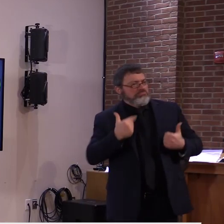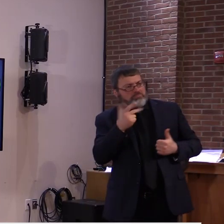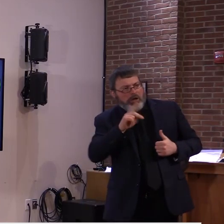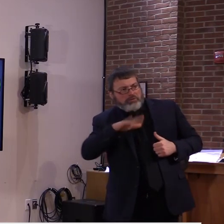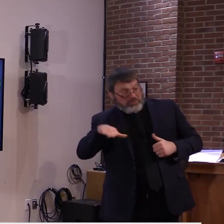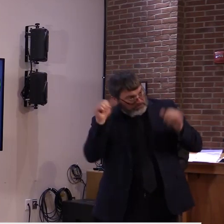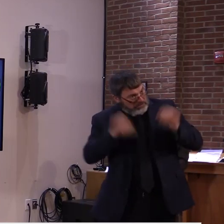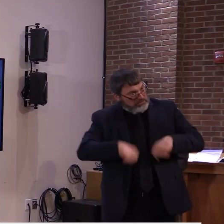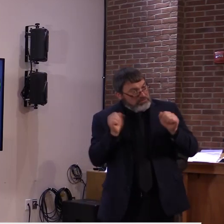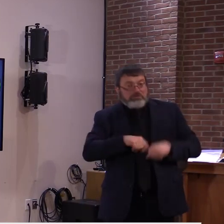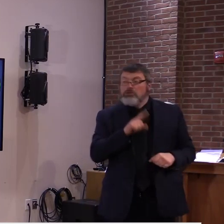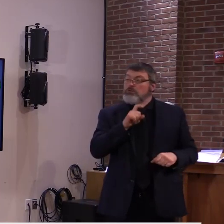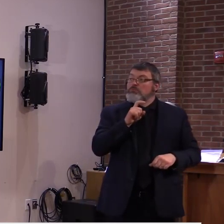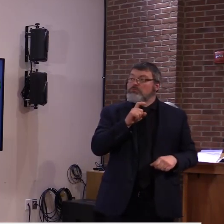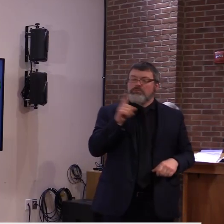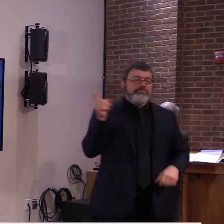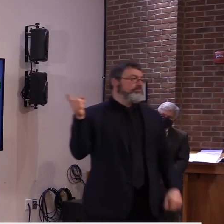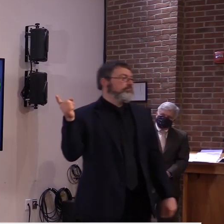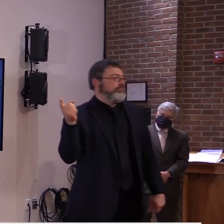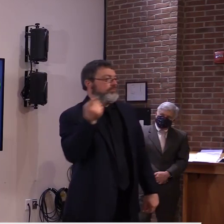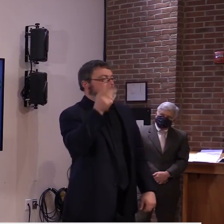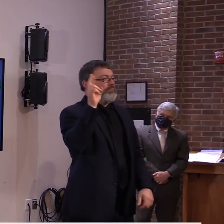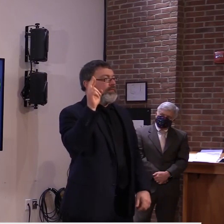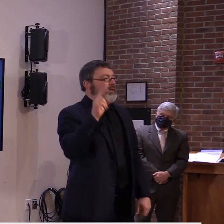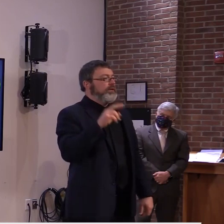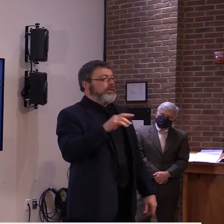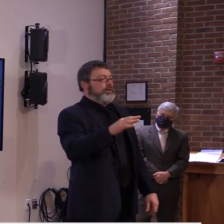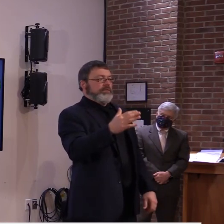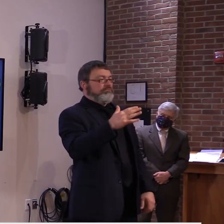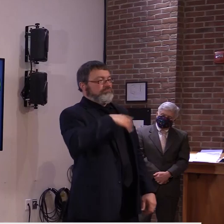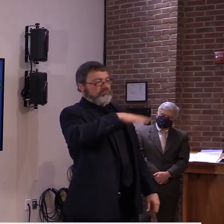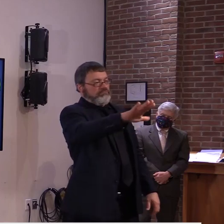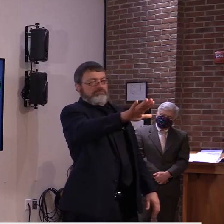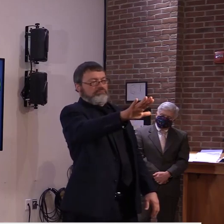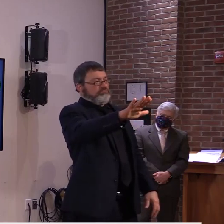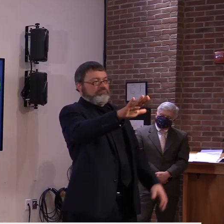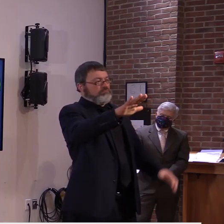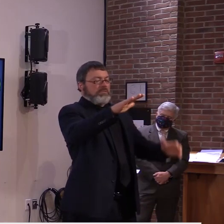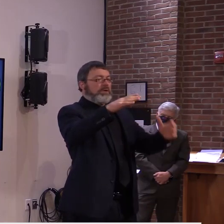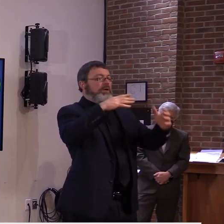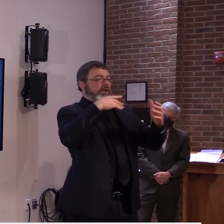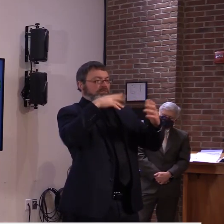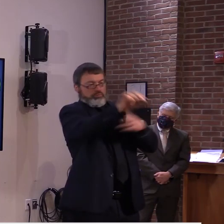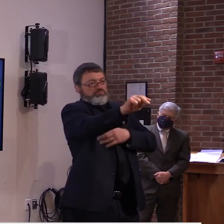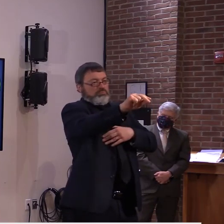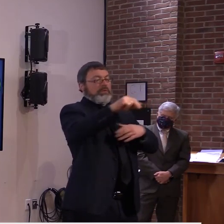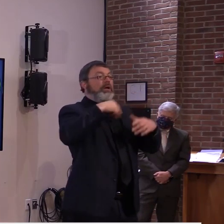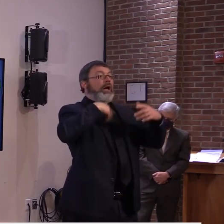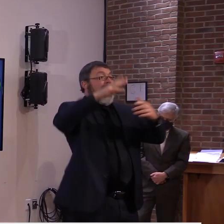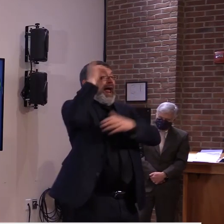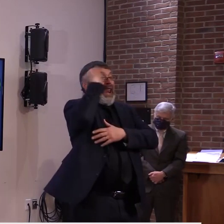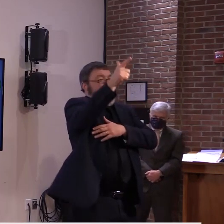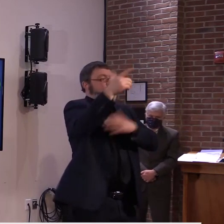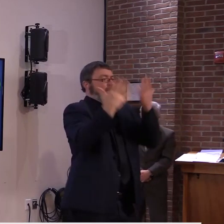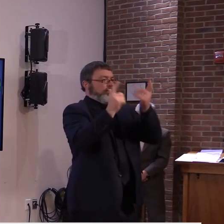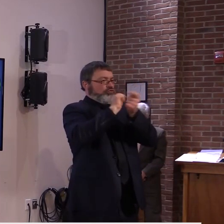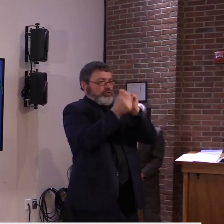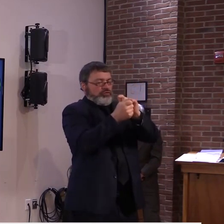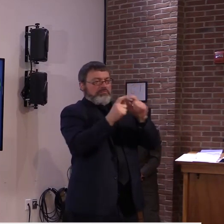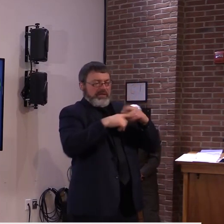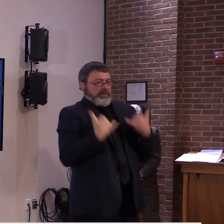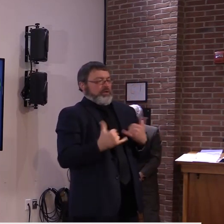light to start spending meaningful close contact time with grandkids? That would be not to our